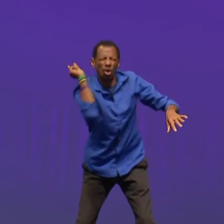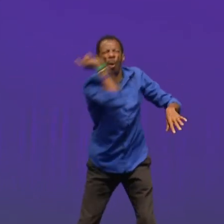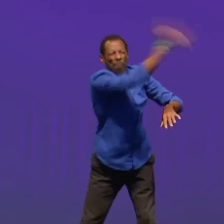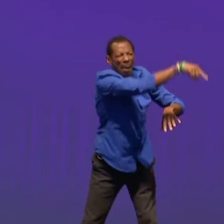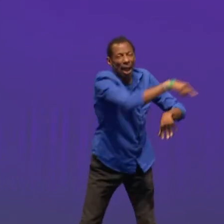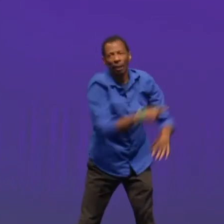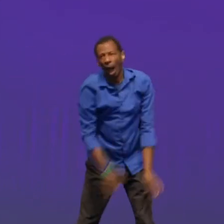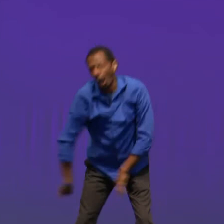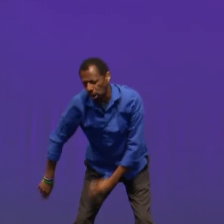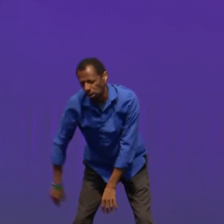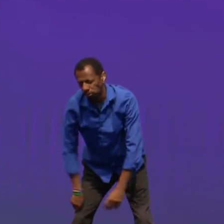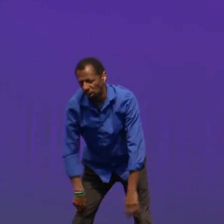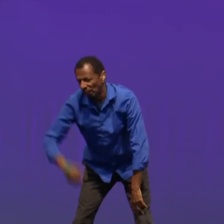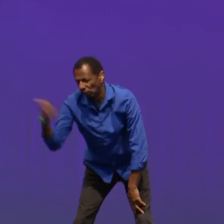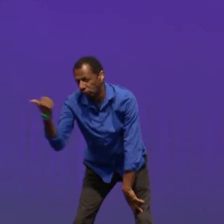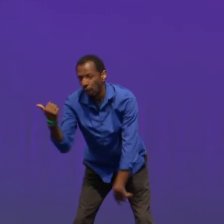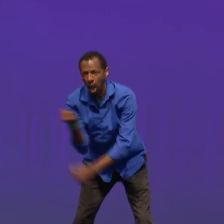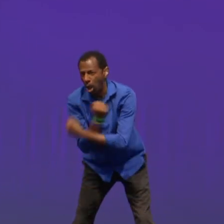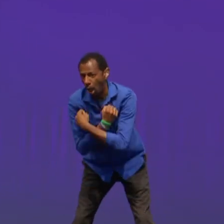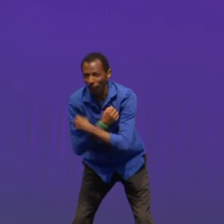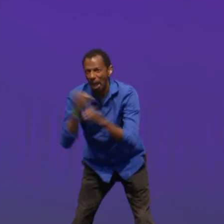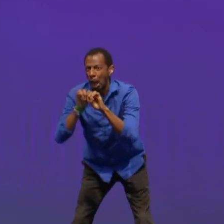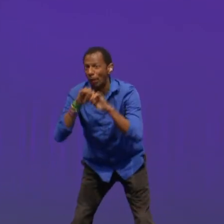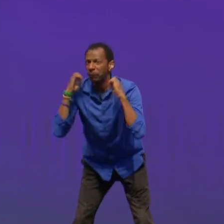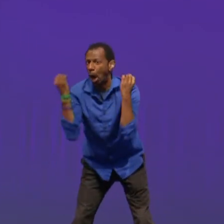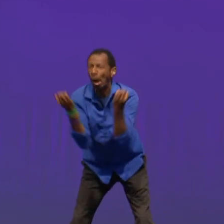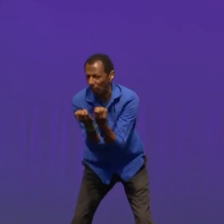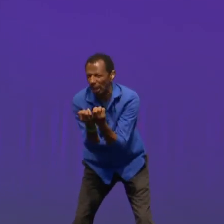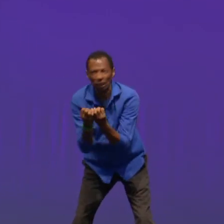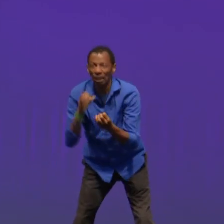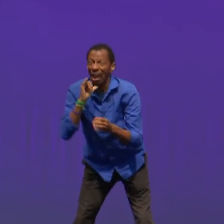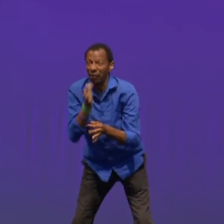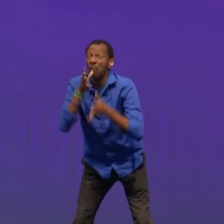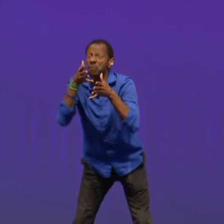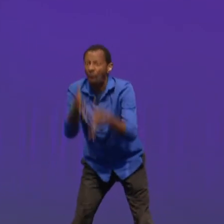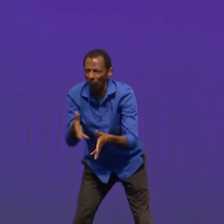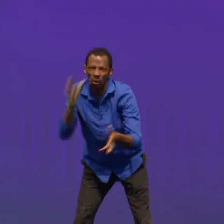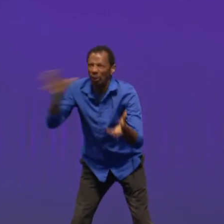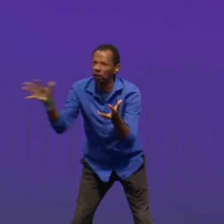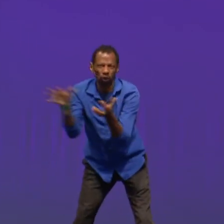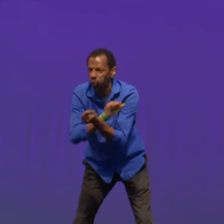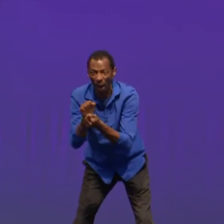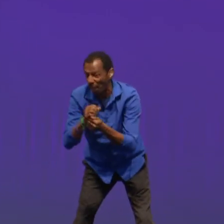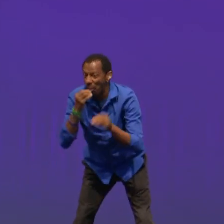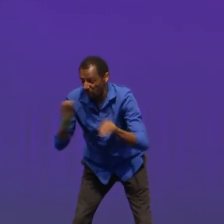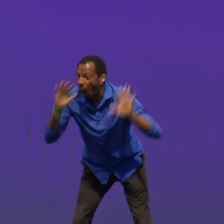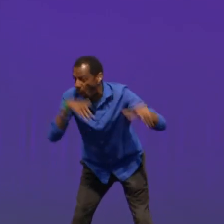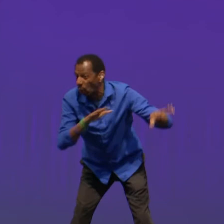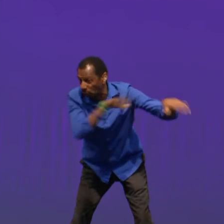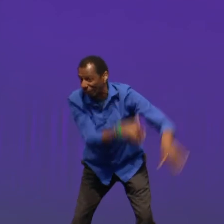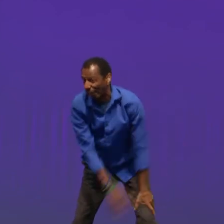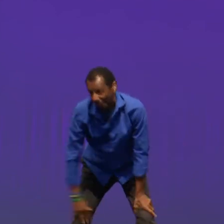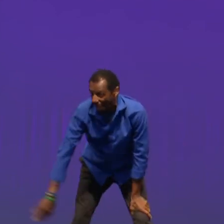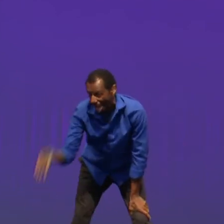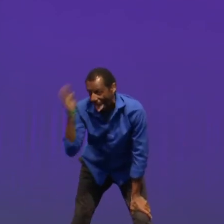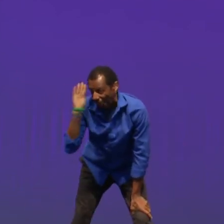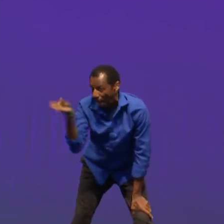fine. Why not just lose it right here? She's like, no. I care about the environment. I don't want to destroy the ocean